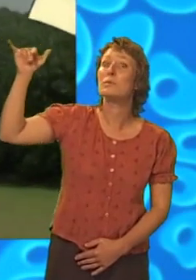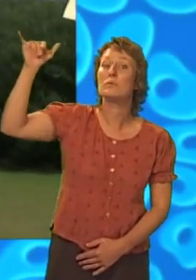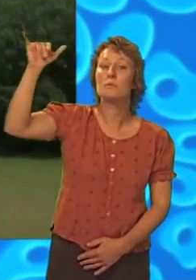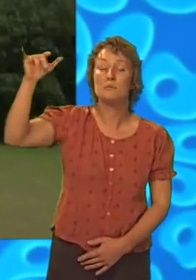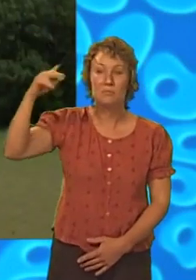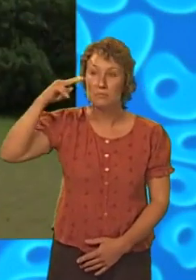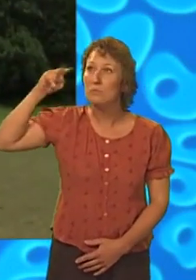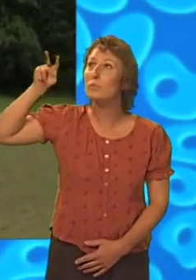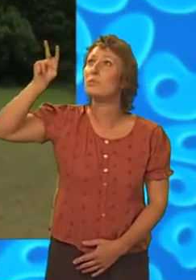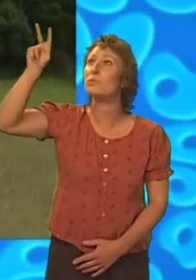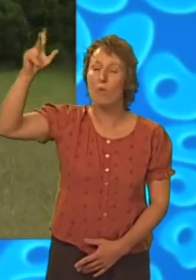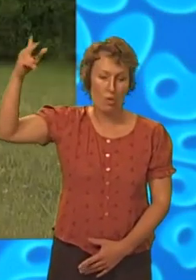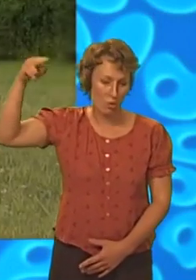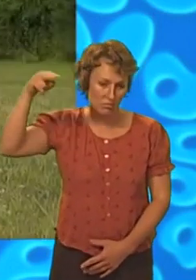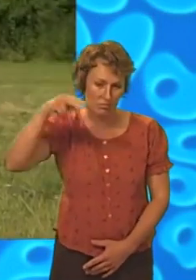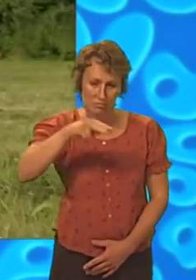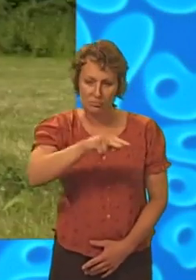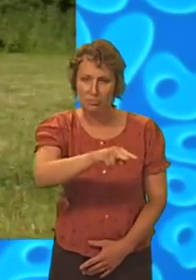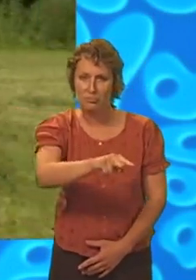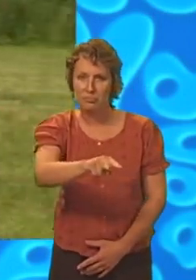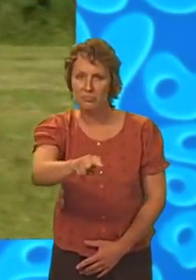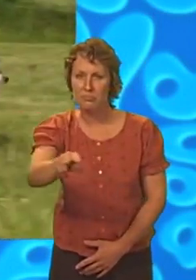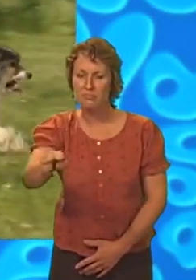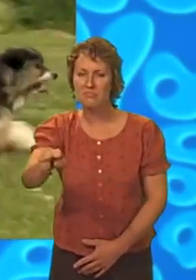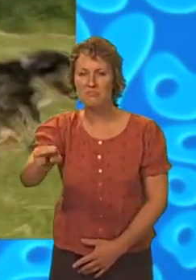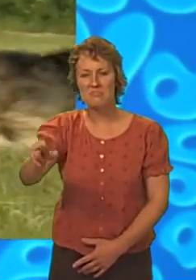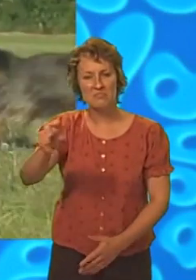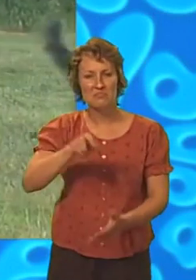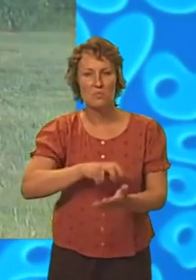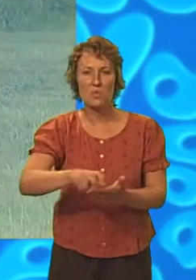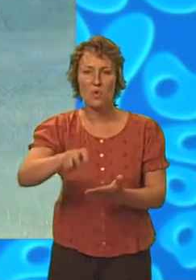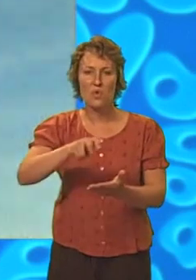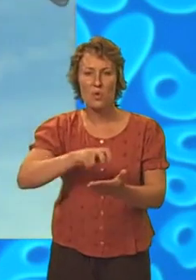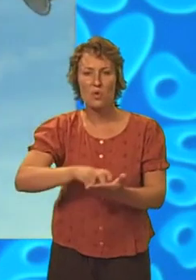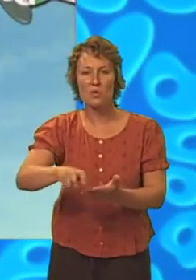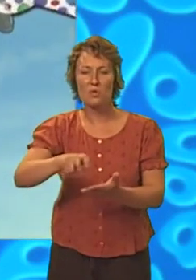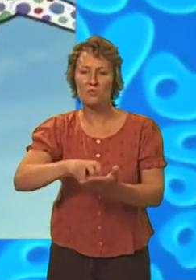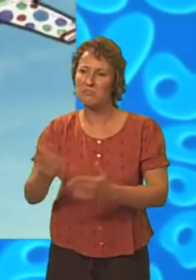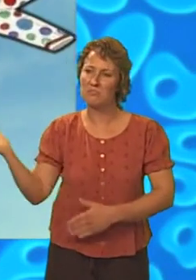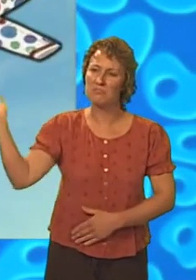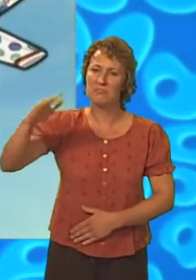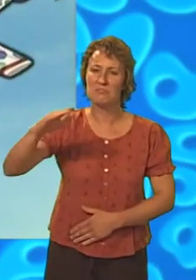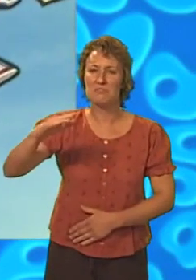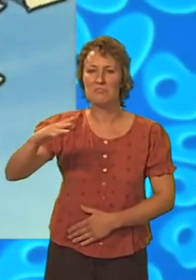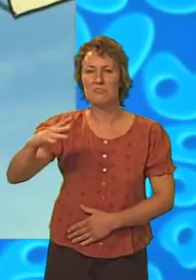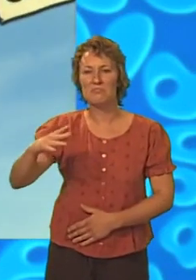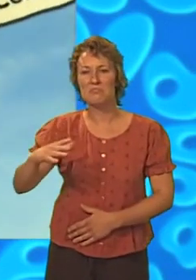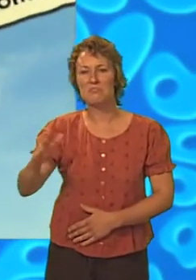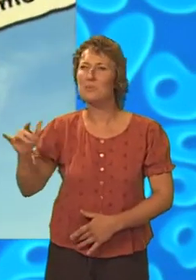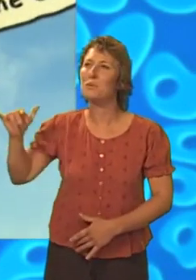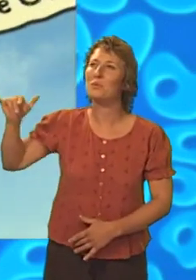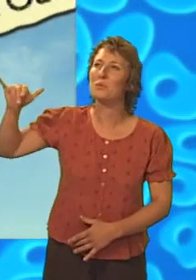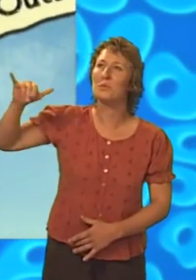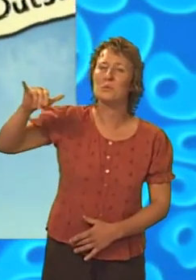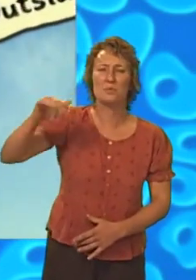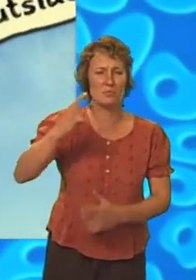the ground. Come for a walk, come for a ride. There's so much